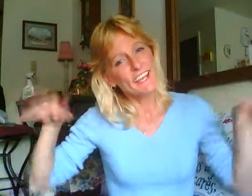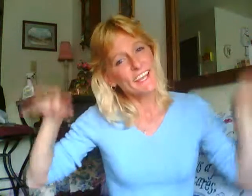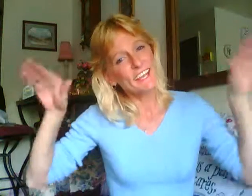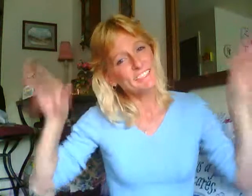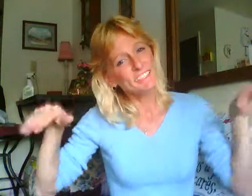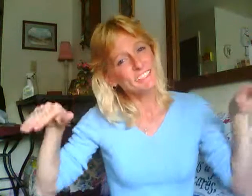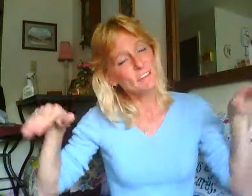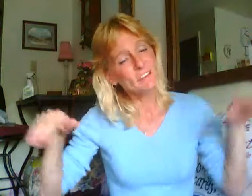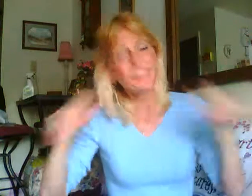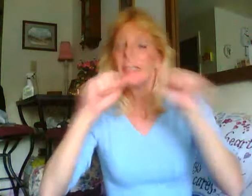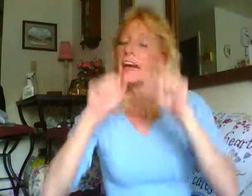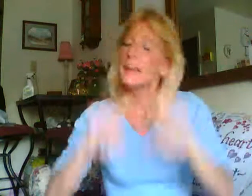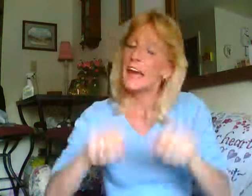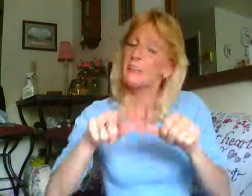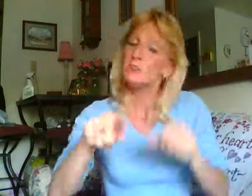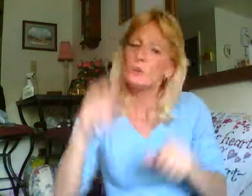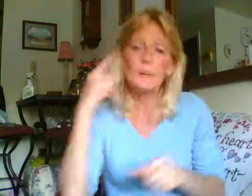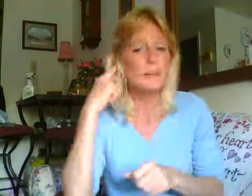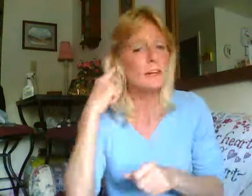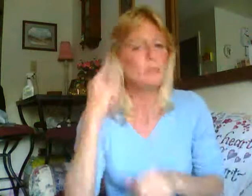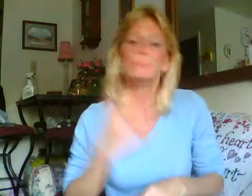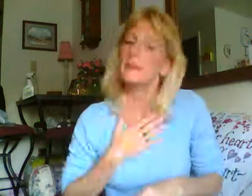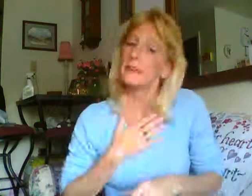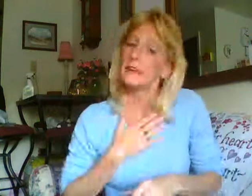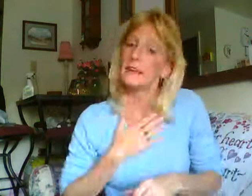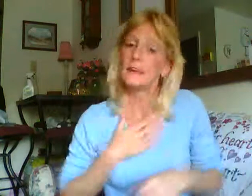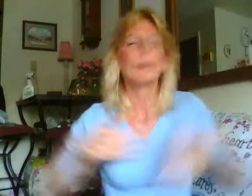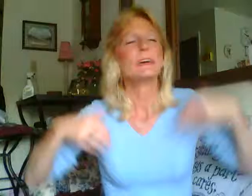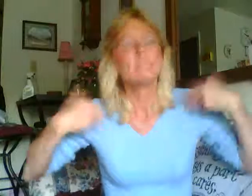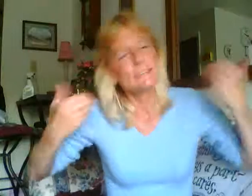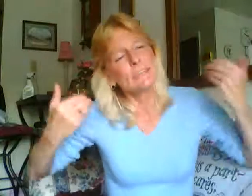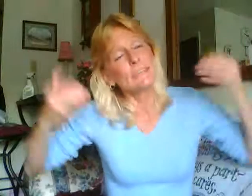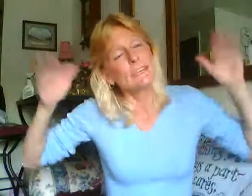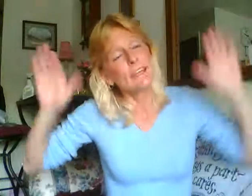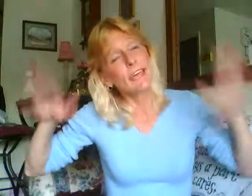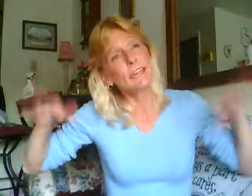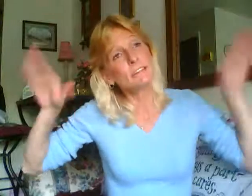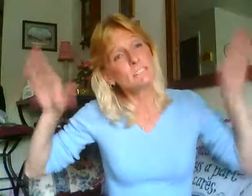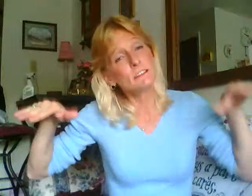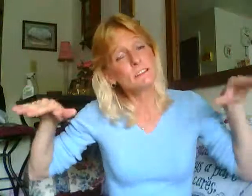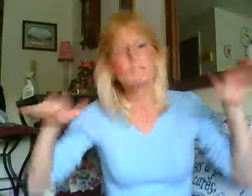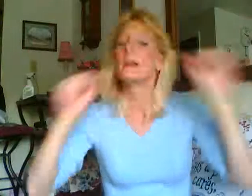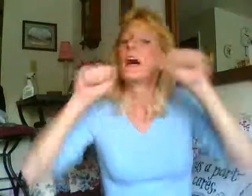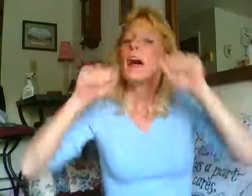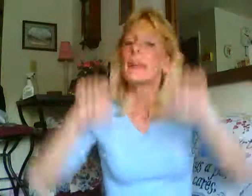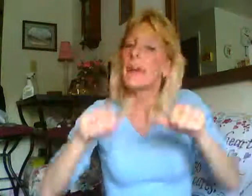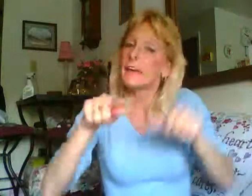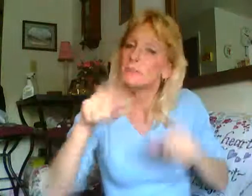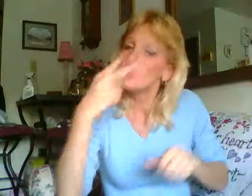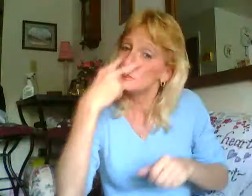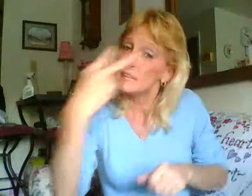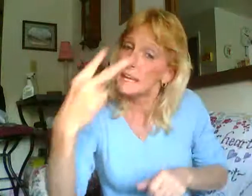Angel, can you hear me? Dean Angel, can you see